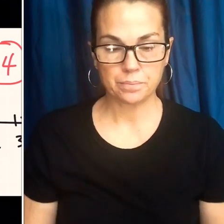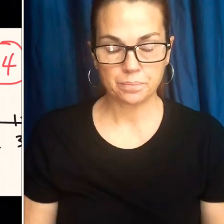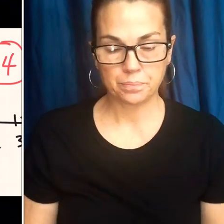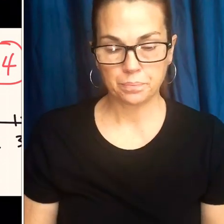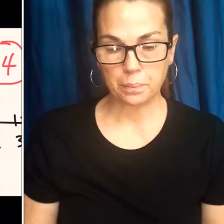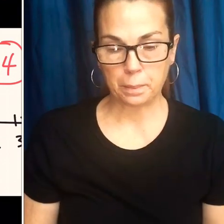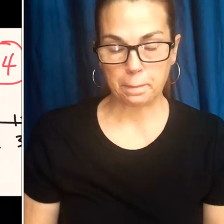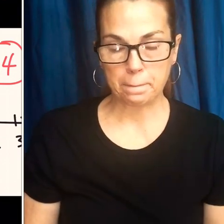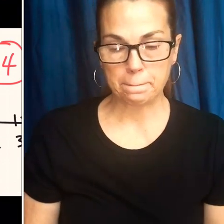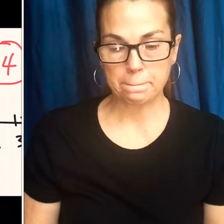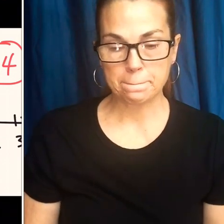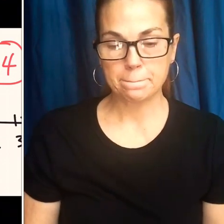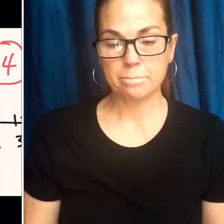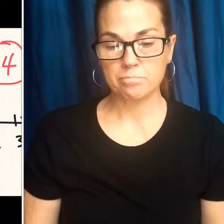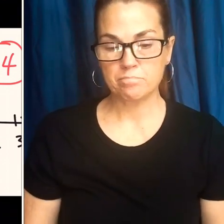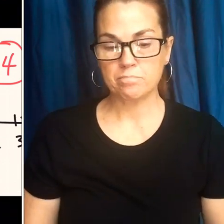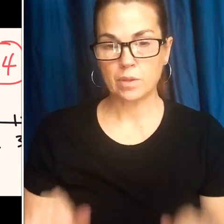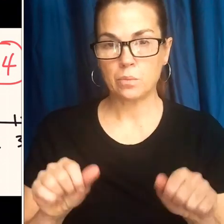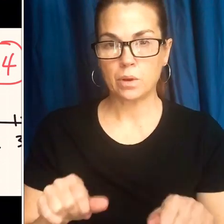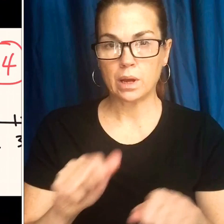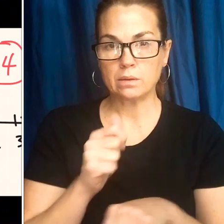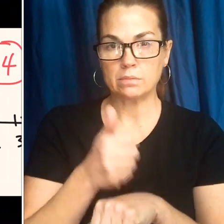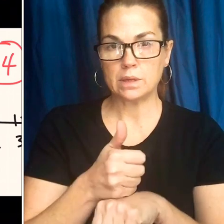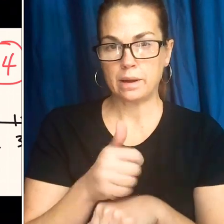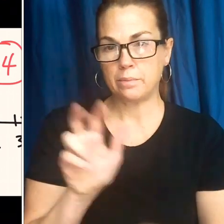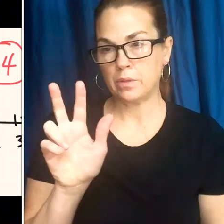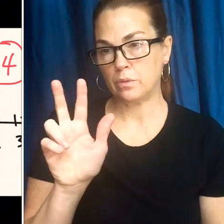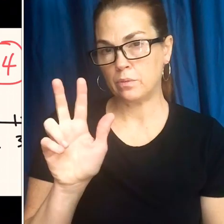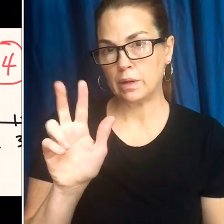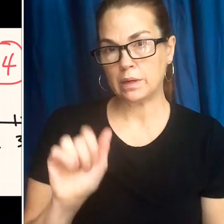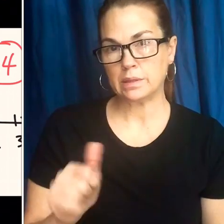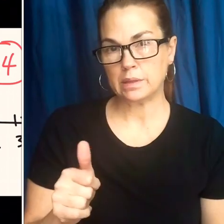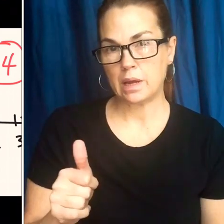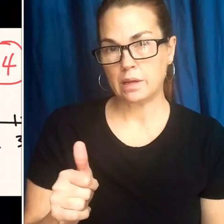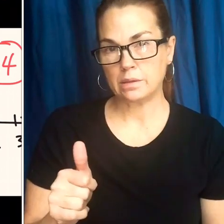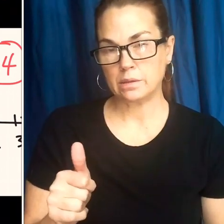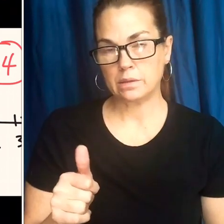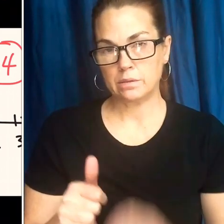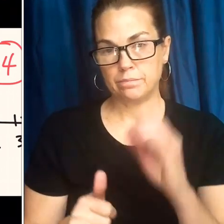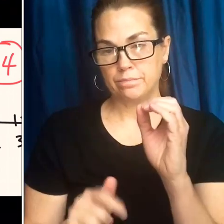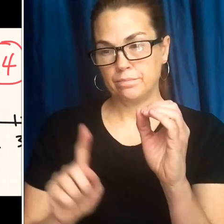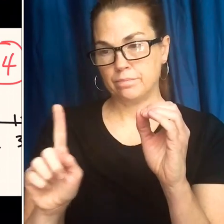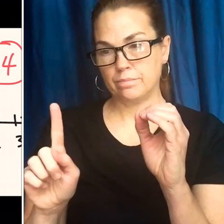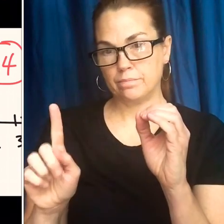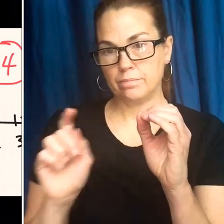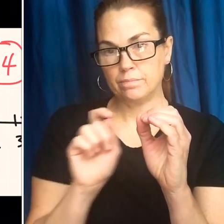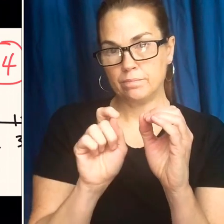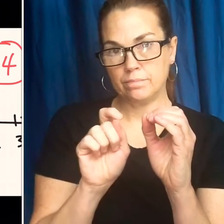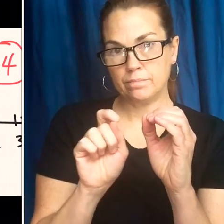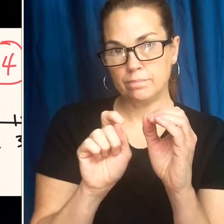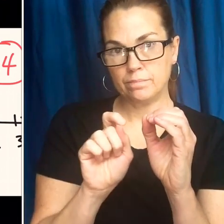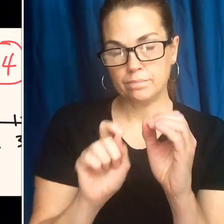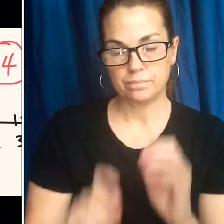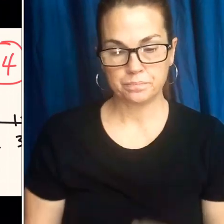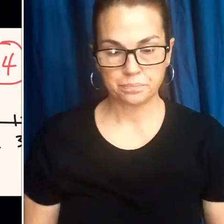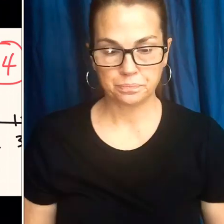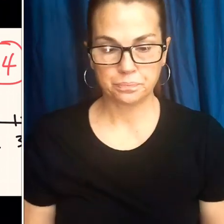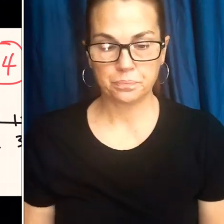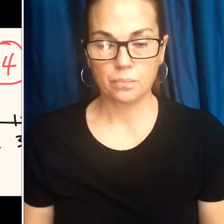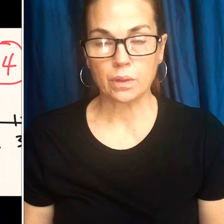So if I were putting these in order from least to greatest, I would start with negative 1.4